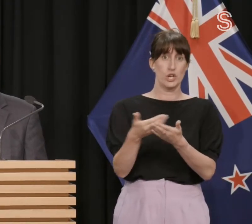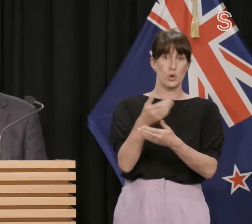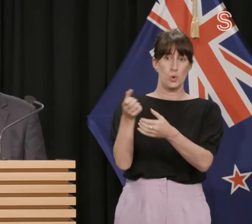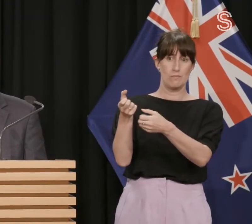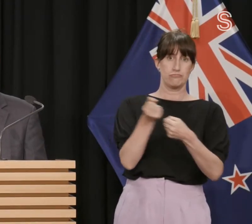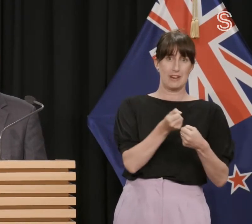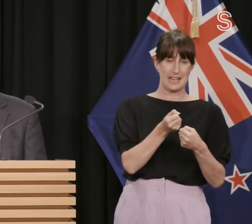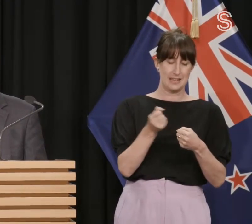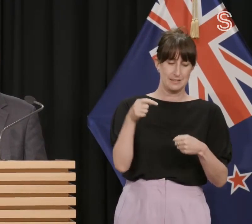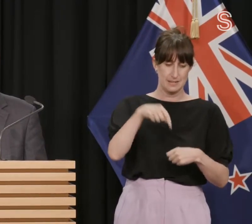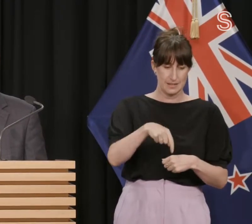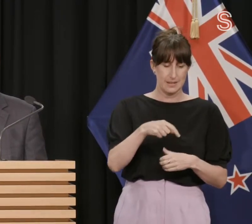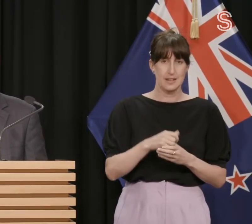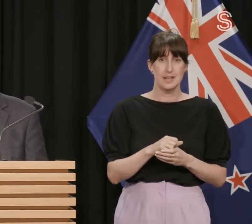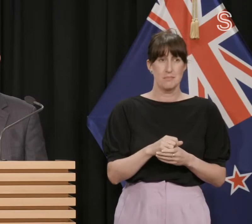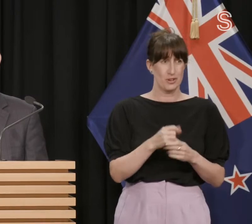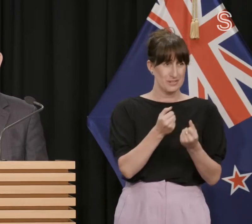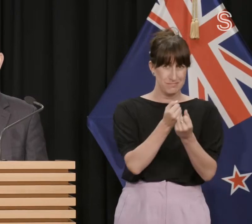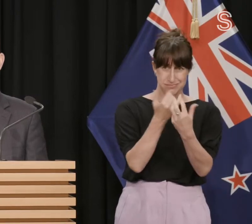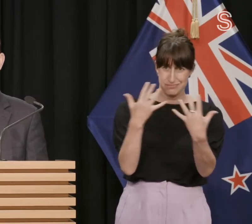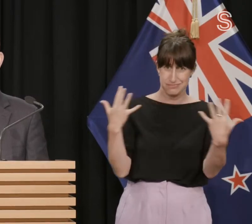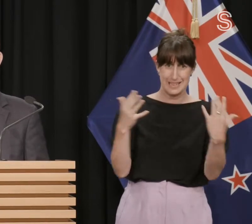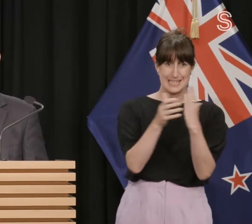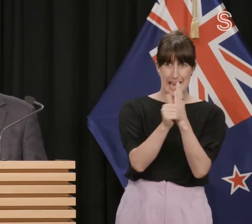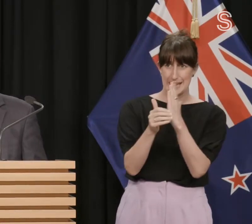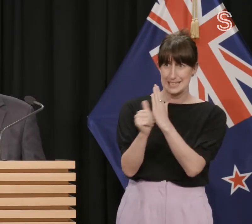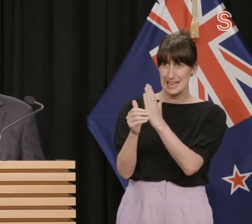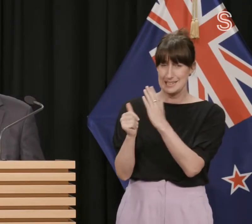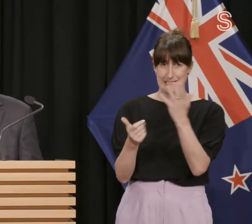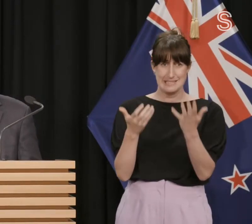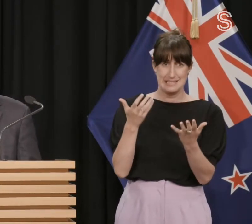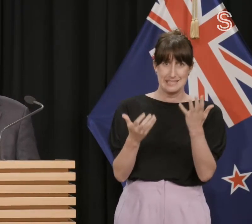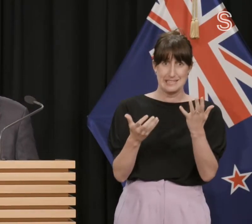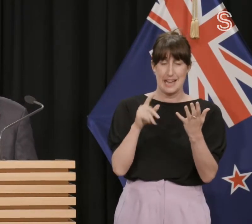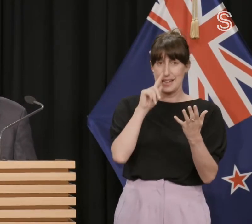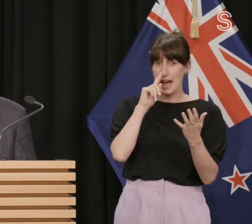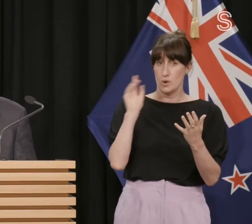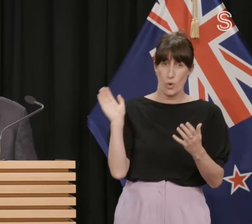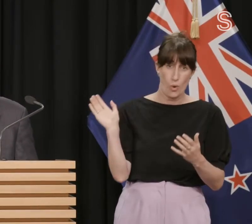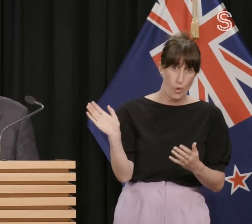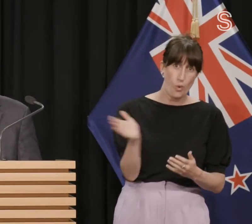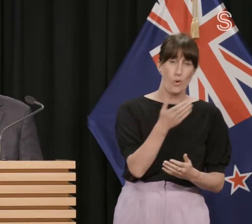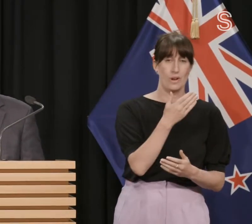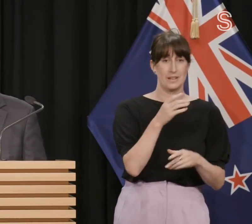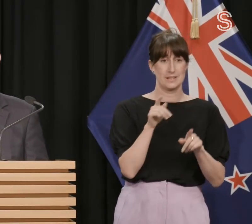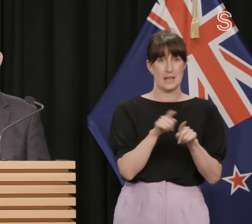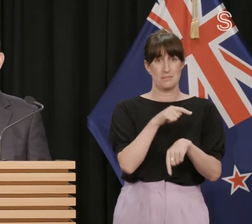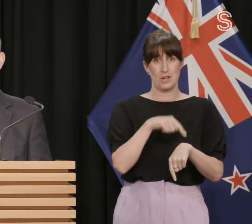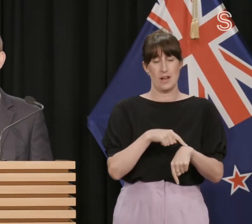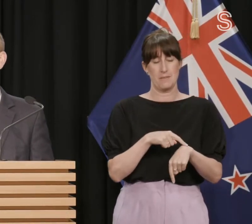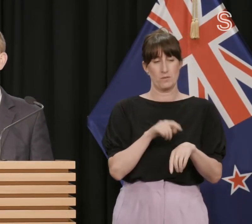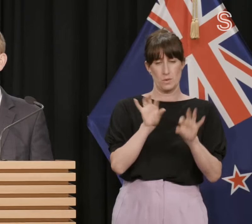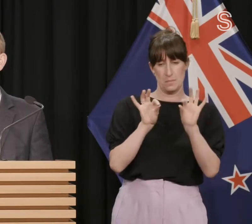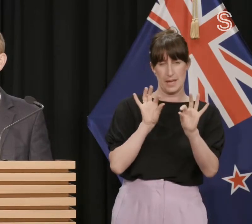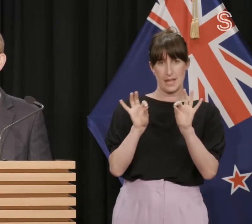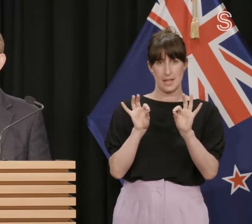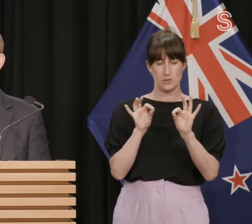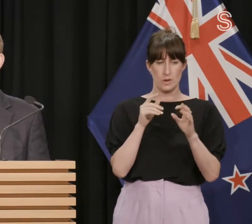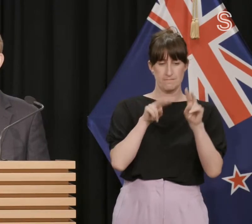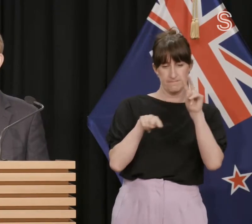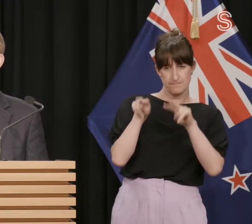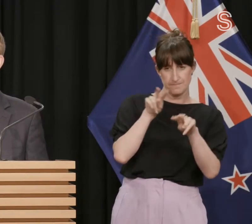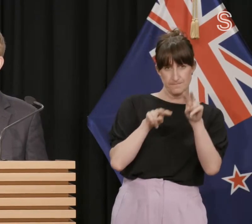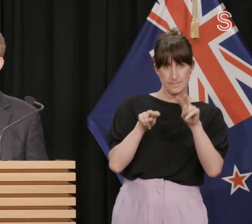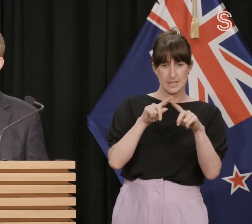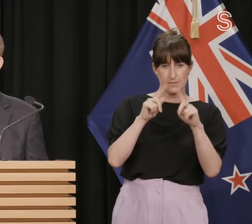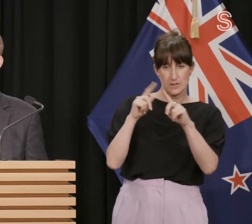no shortage of talent and ability there. The reality is I can't bring everybody in all at once, though. So when I looked at the sorts of skills that I was looking